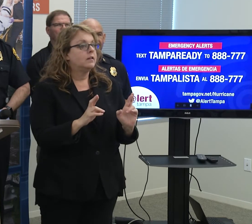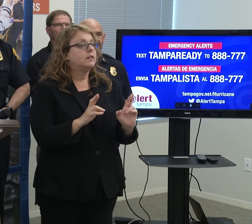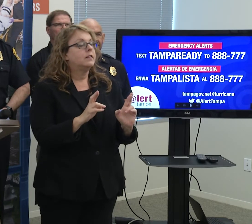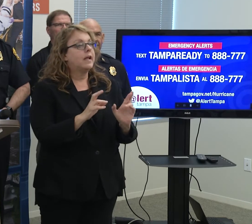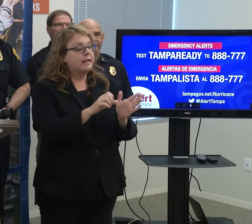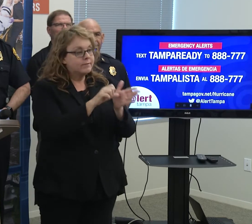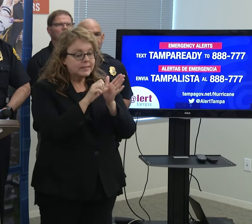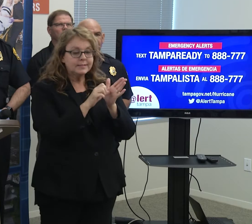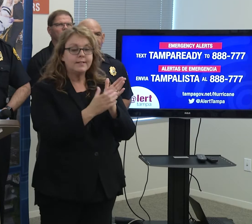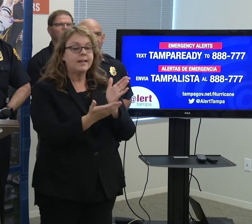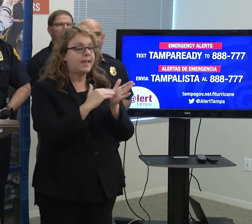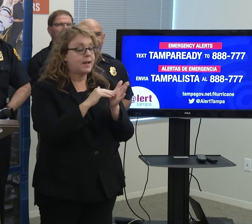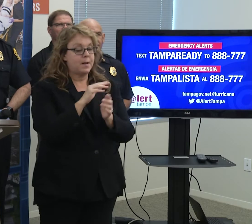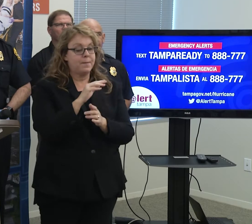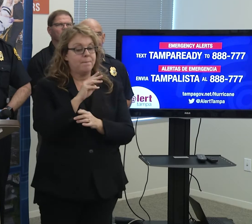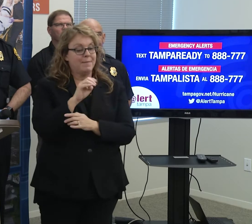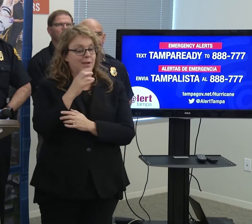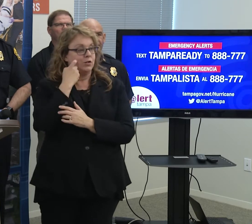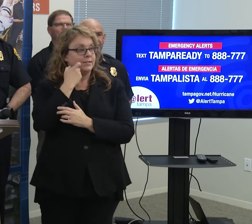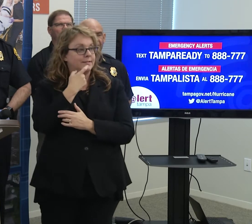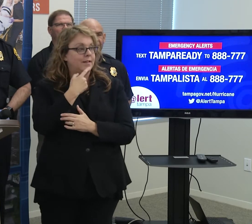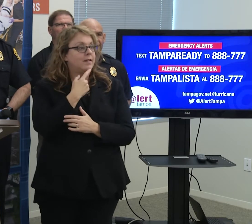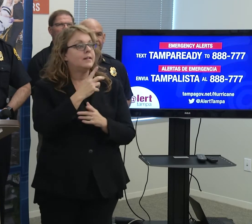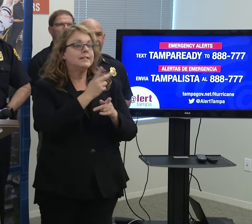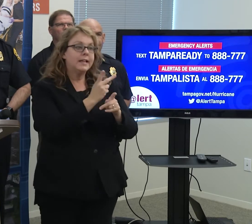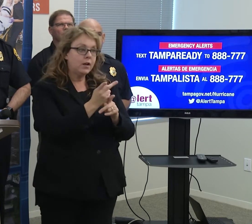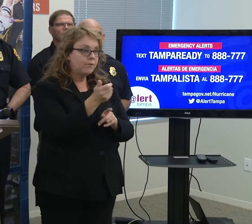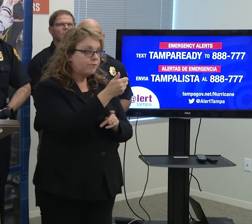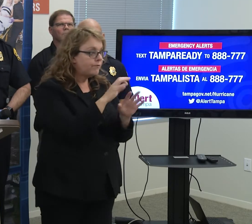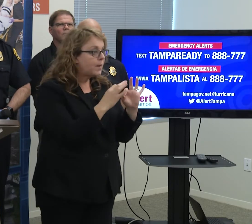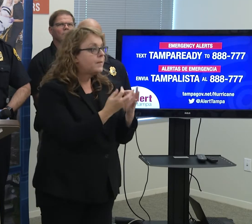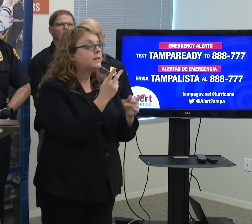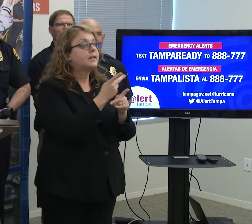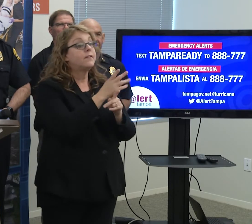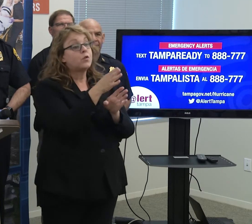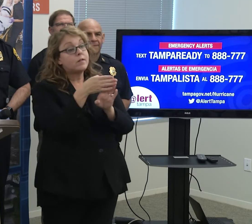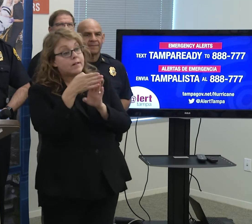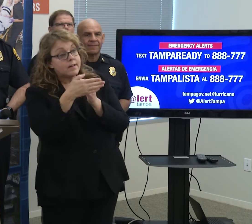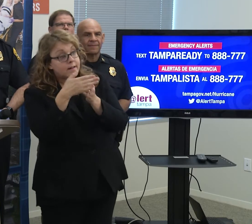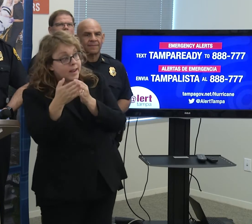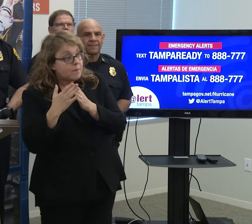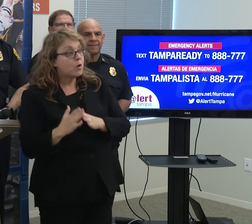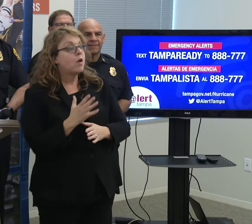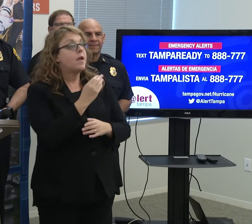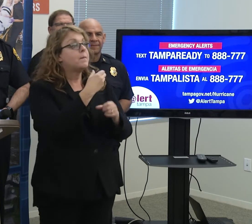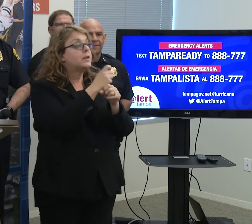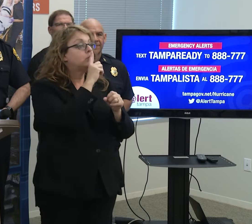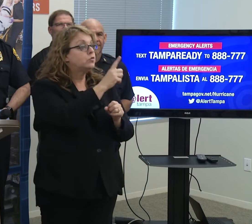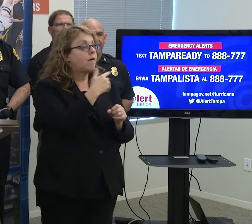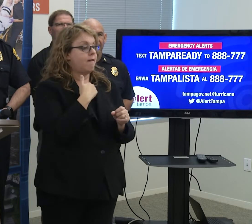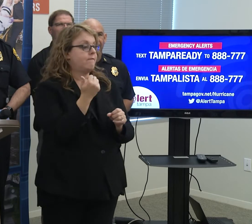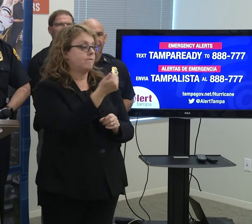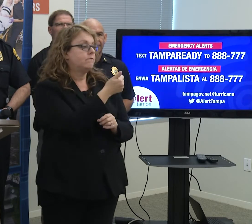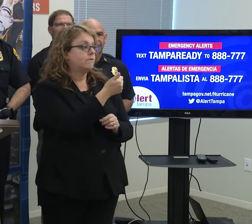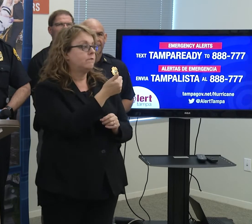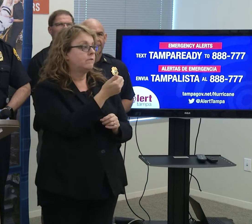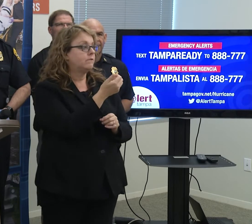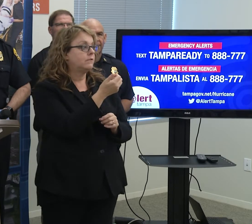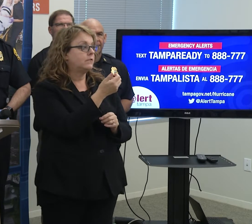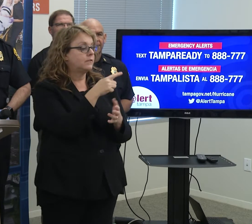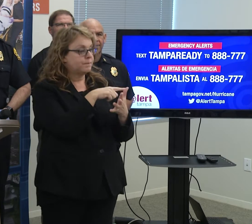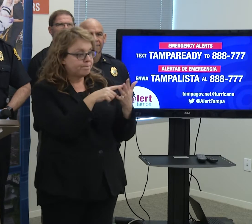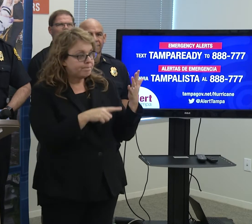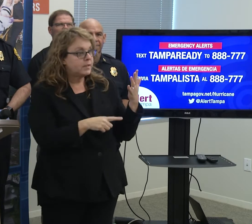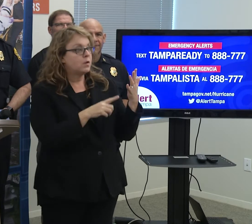enough to, as the mayor stated, take care of your family, take care of your neighbors, and ensure that you have all of the logistics in